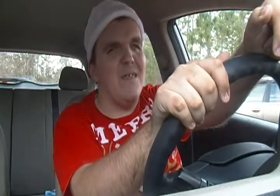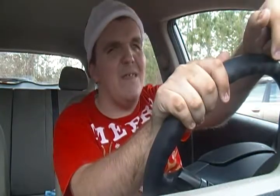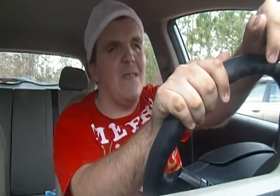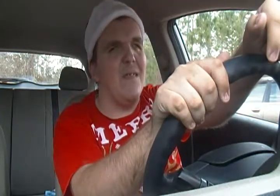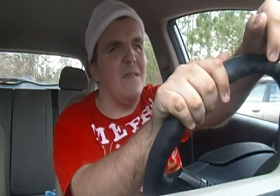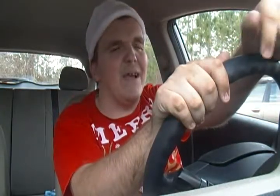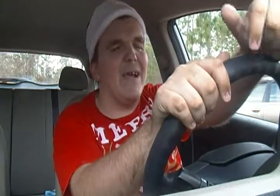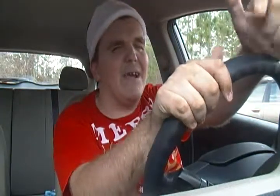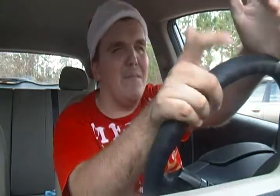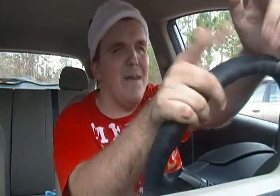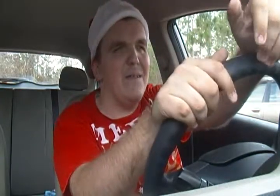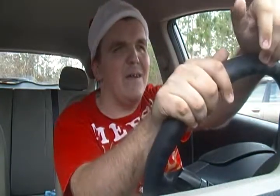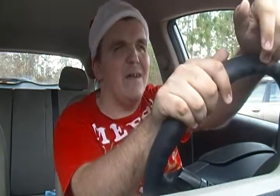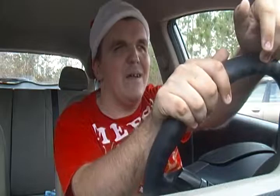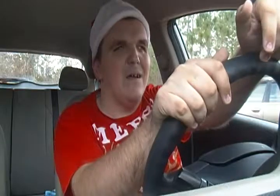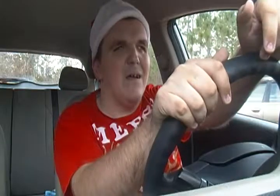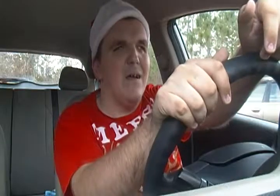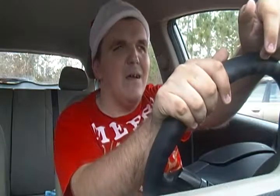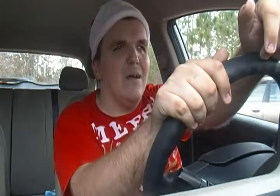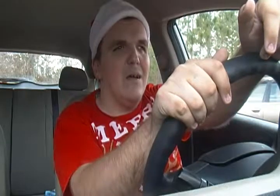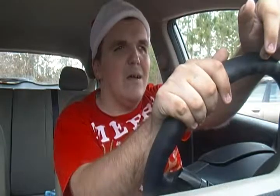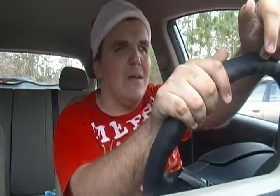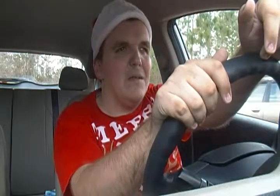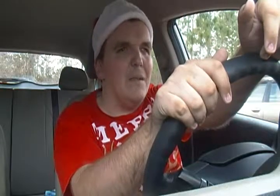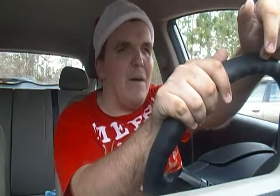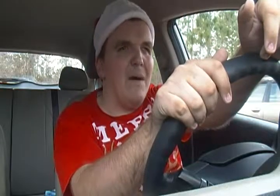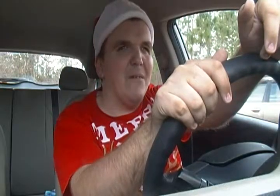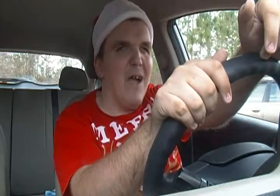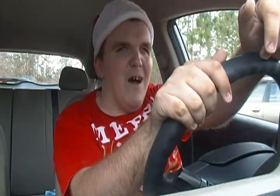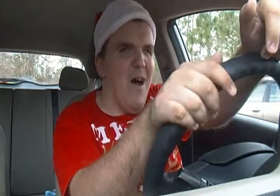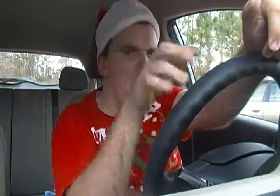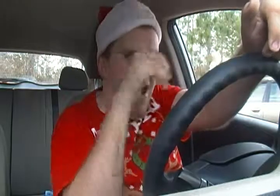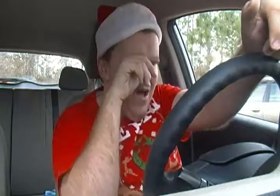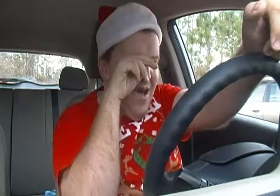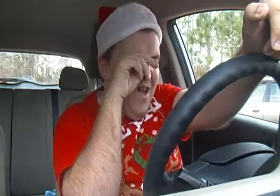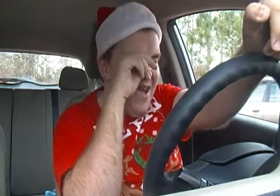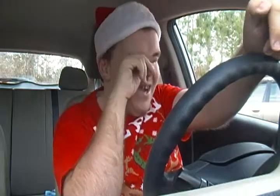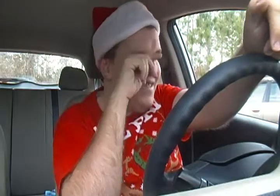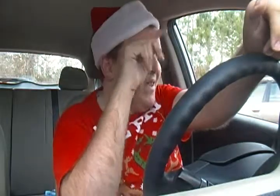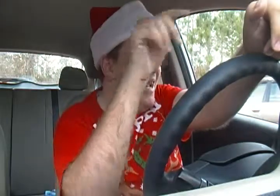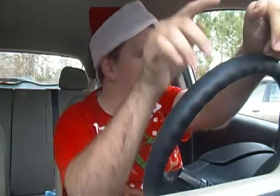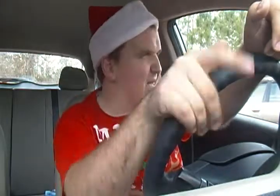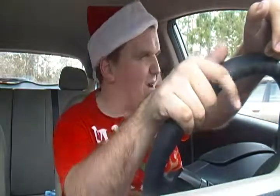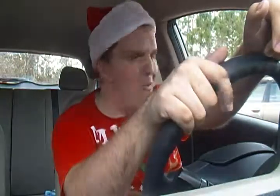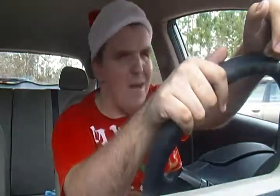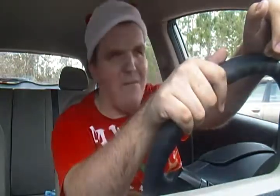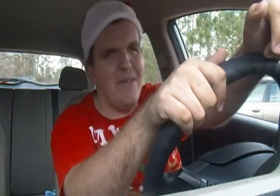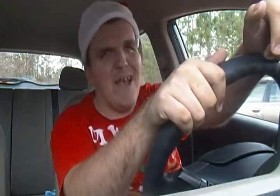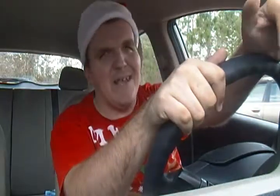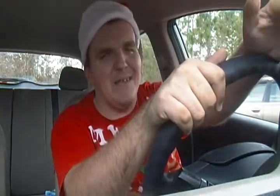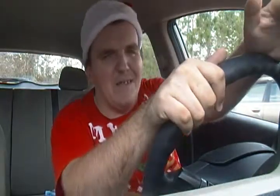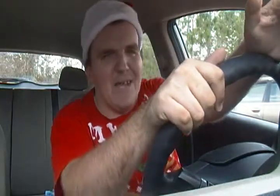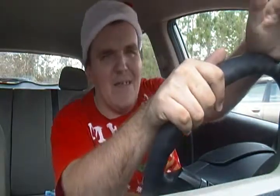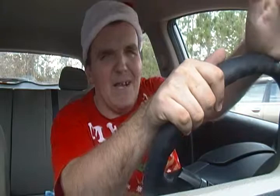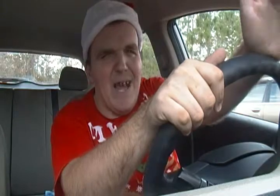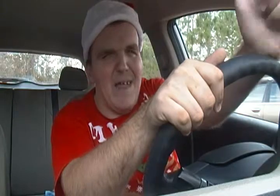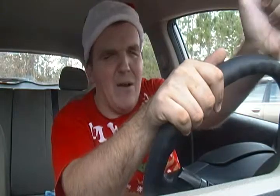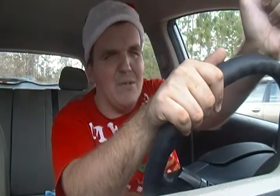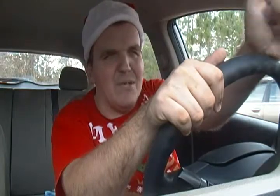then they end up eating the the mom's like oh and then the guy's like what the dad looks at the guy that owns